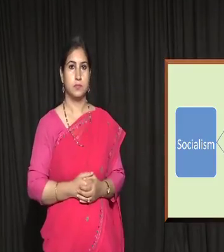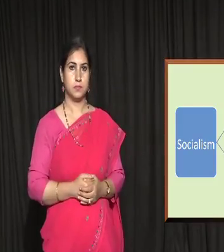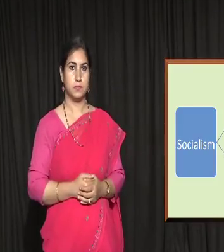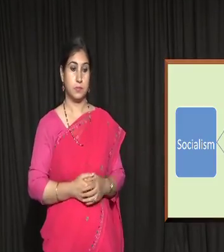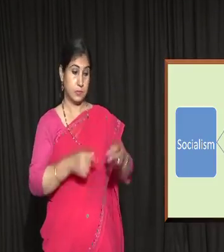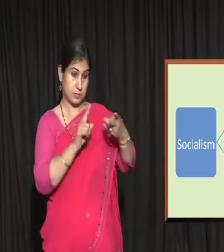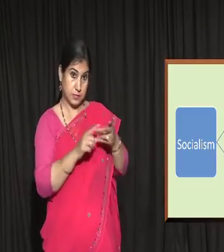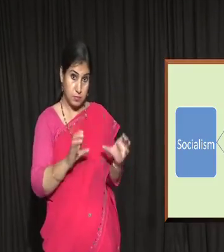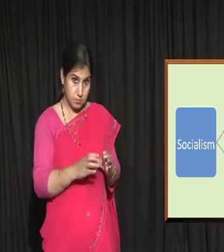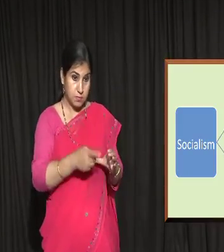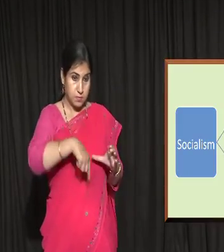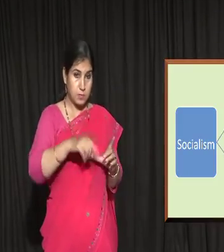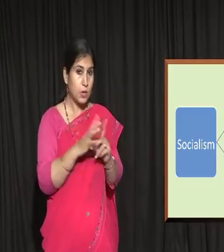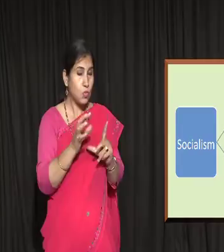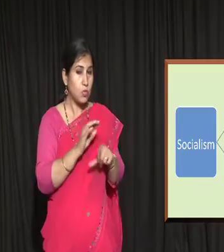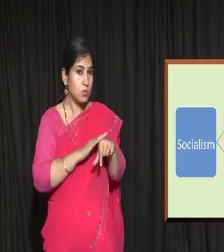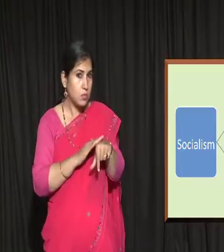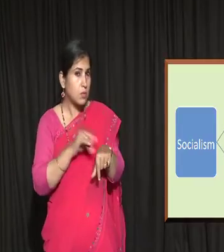And the second class was working class.